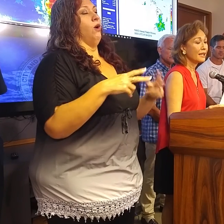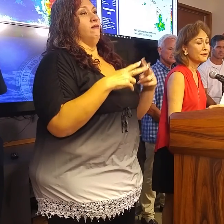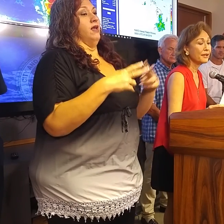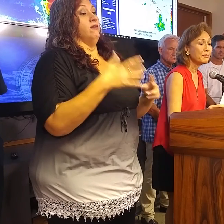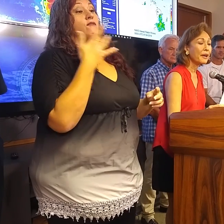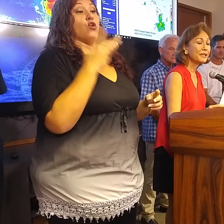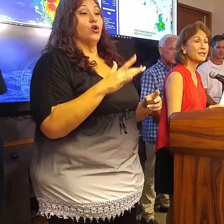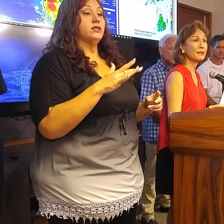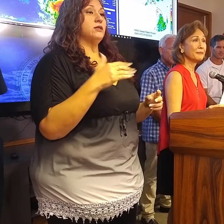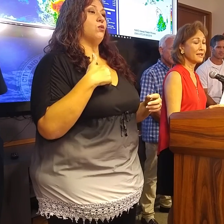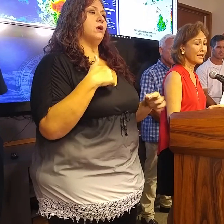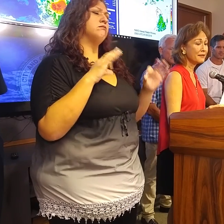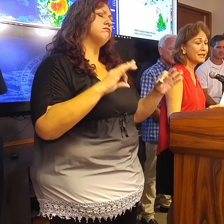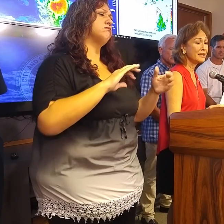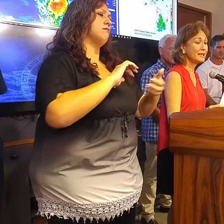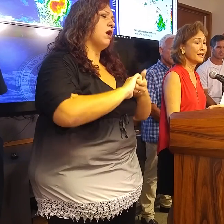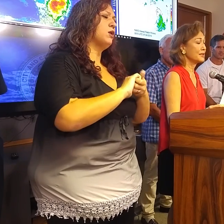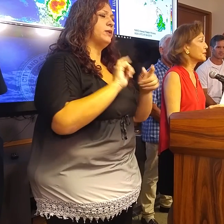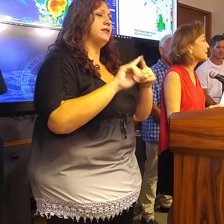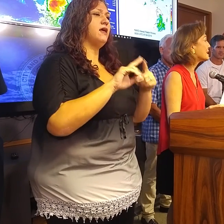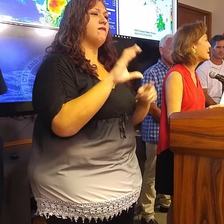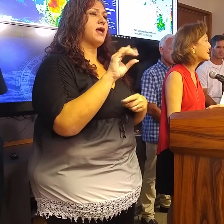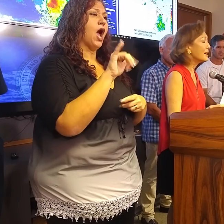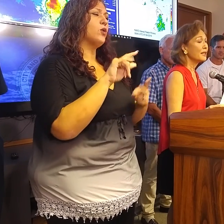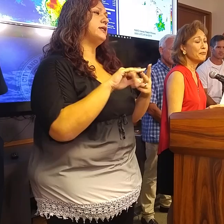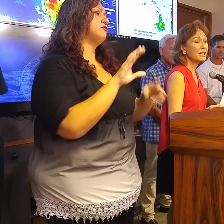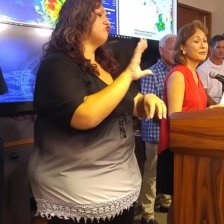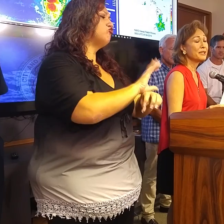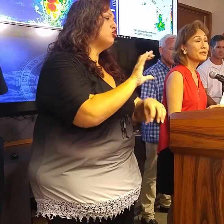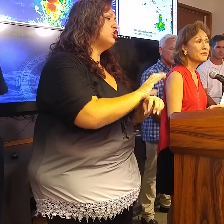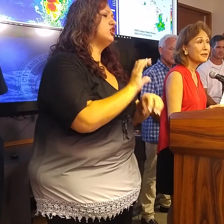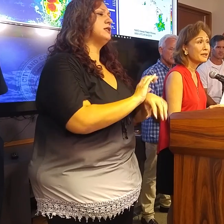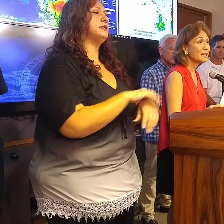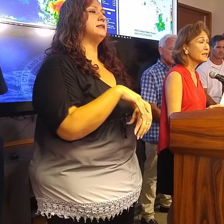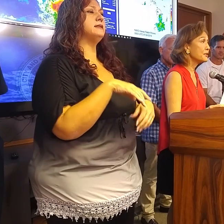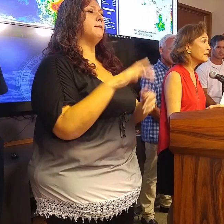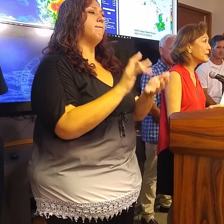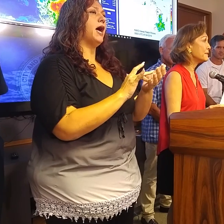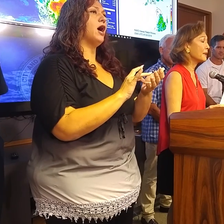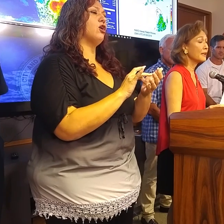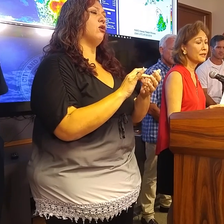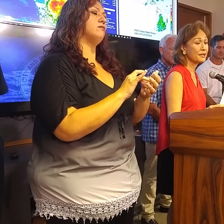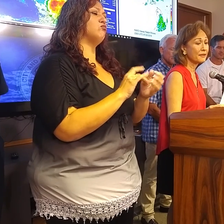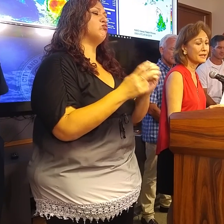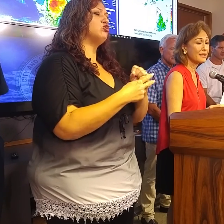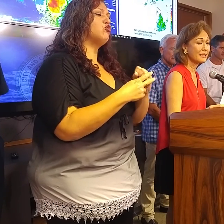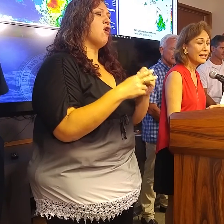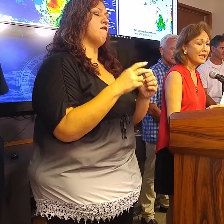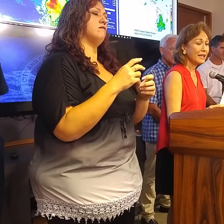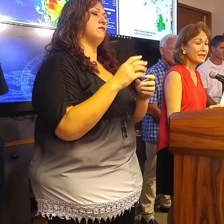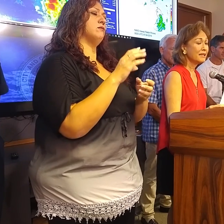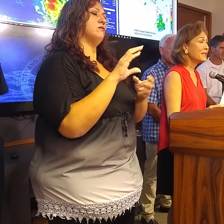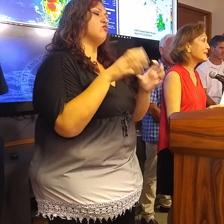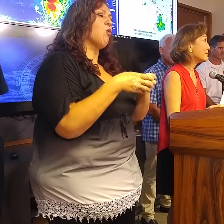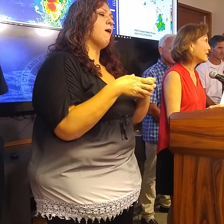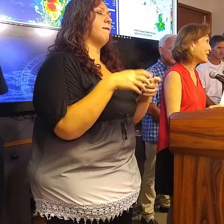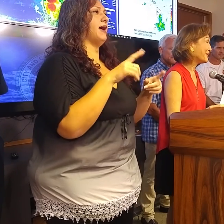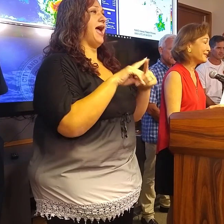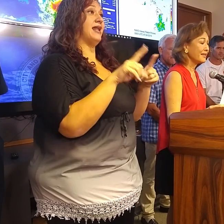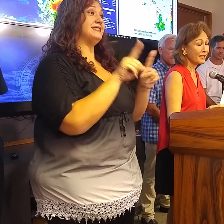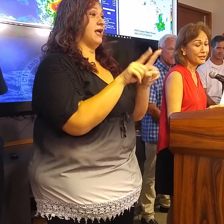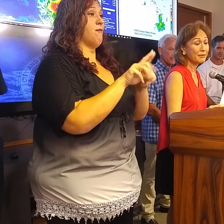to have great partnerships with the counties and the churches. The Medical Reserve Corps has contributed for our health services, and companies